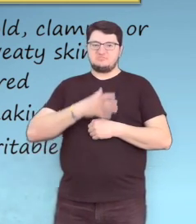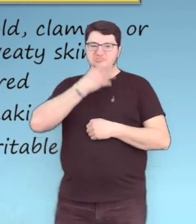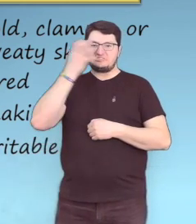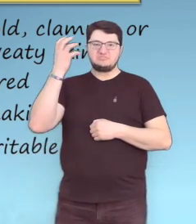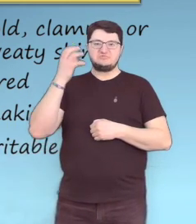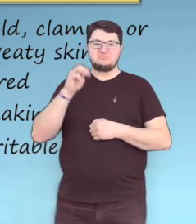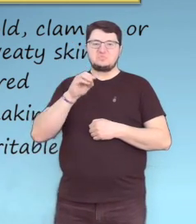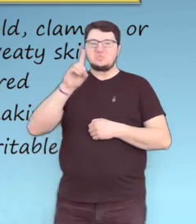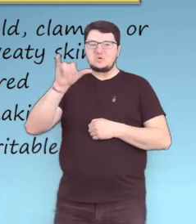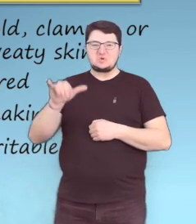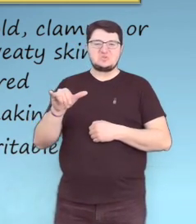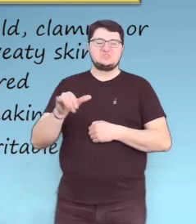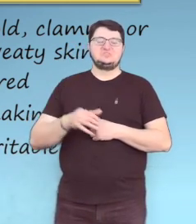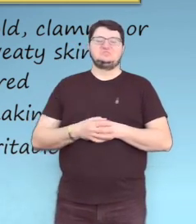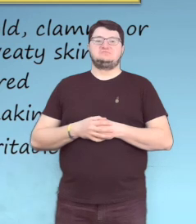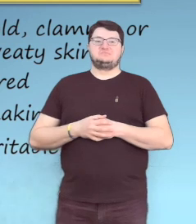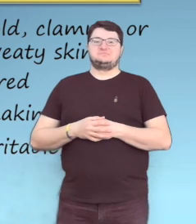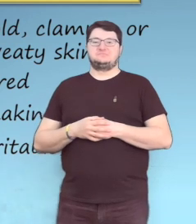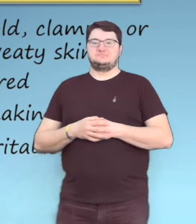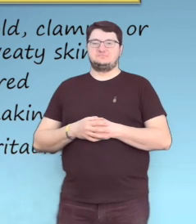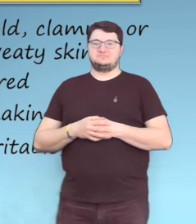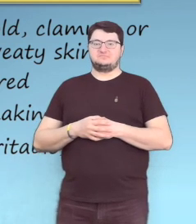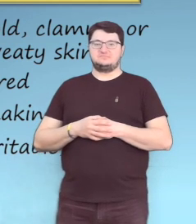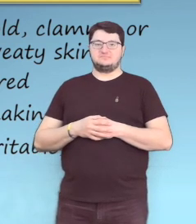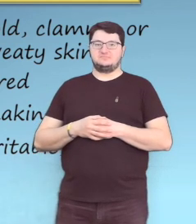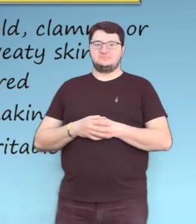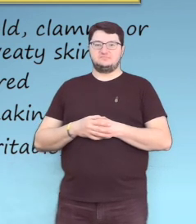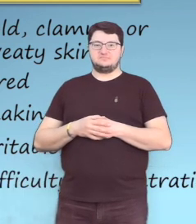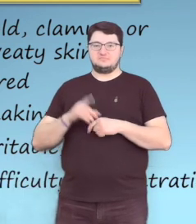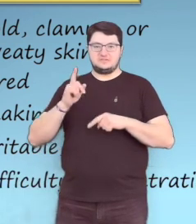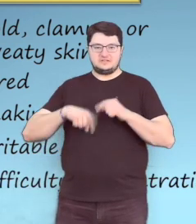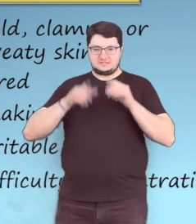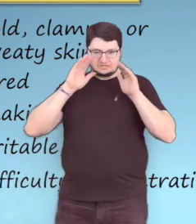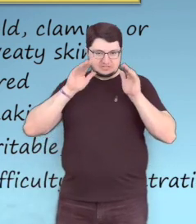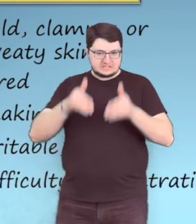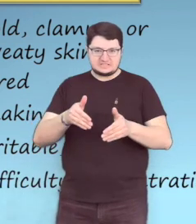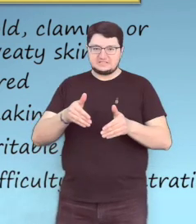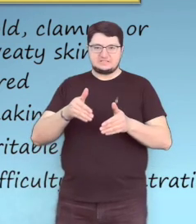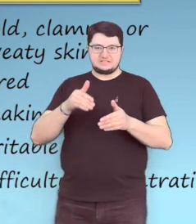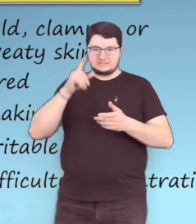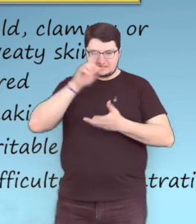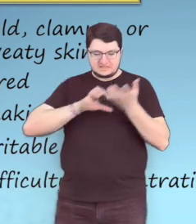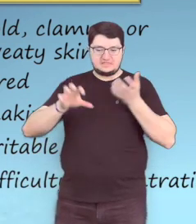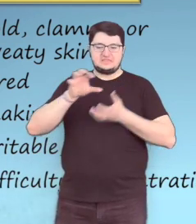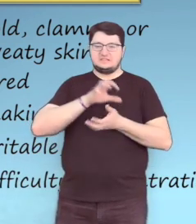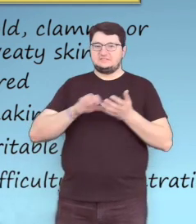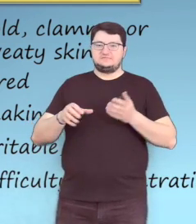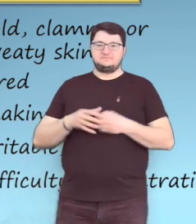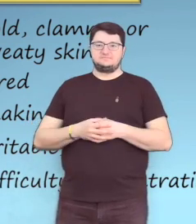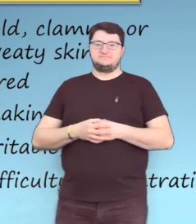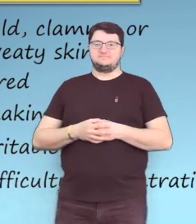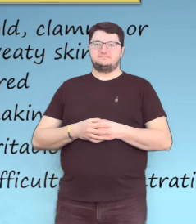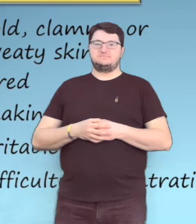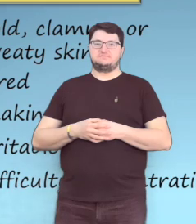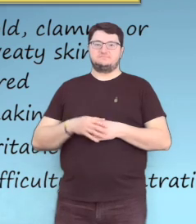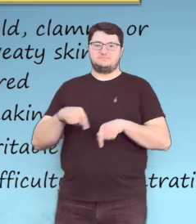Irritable or sudden moodiness Difficulty concentrating or confusion